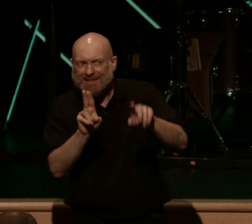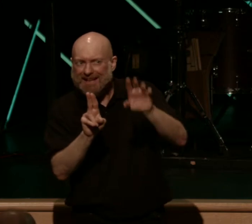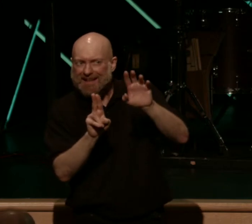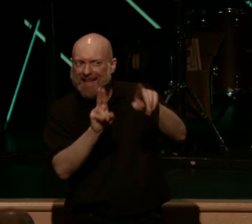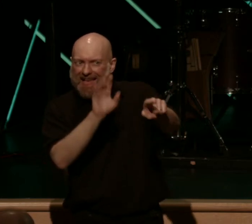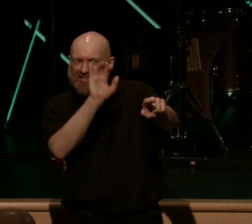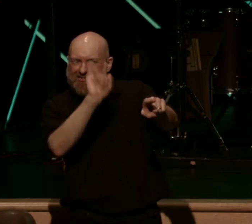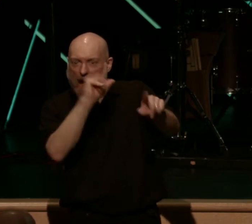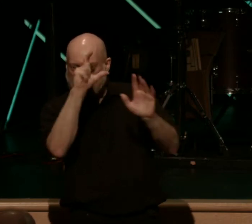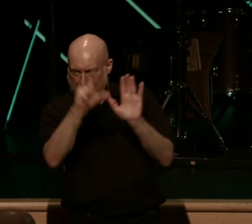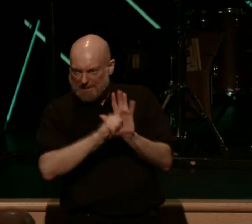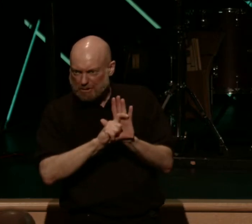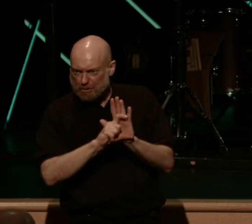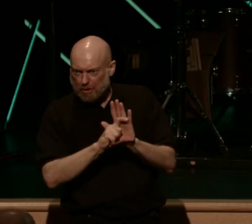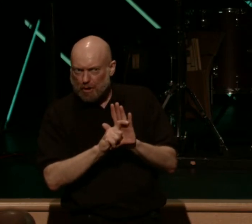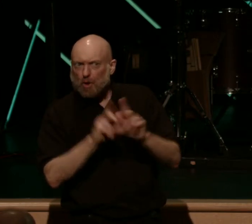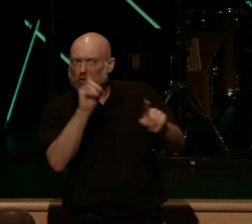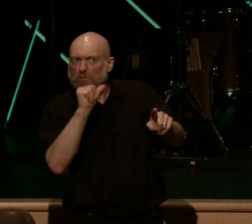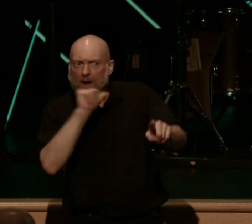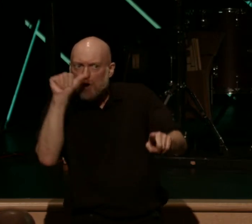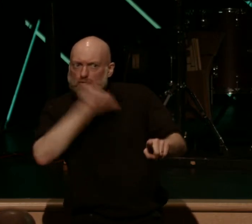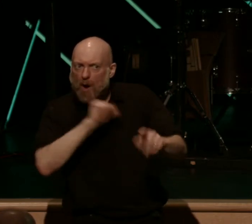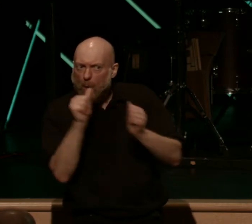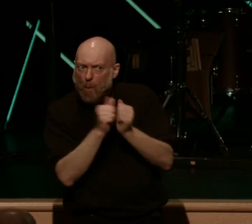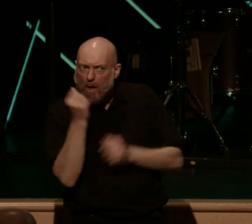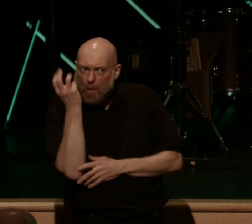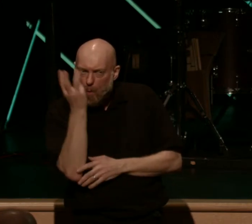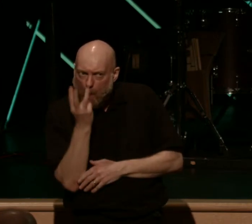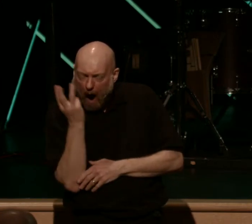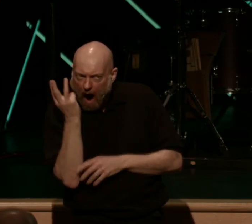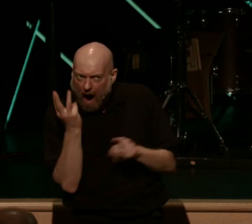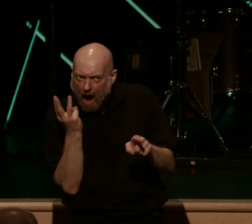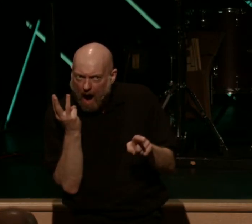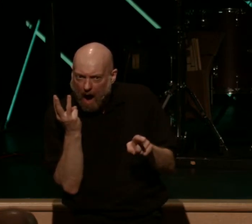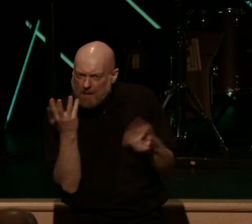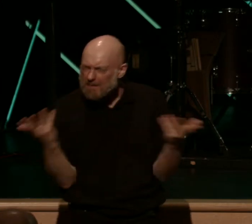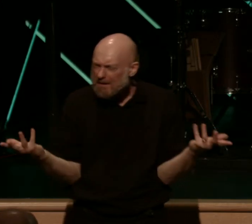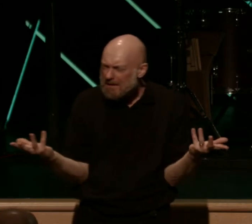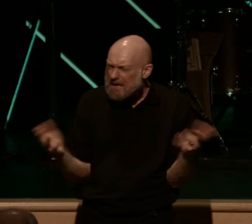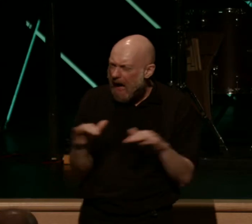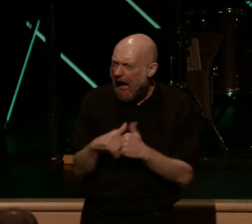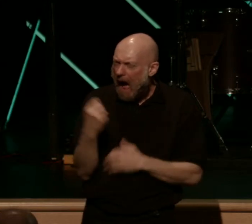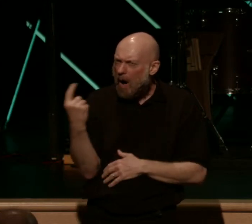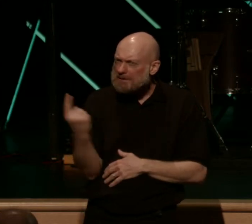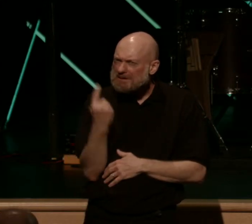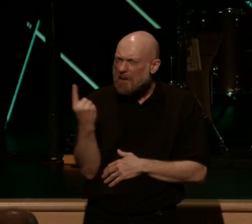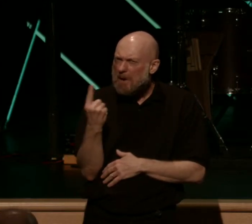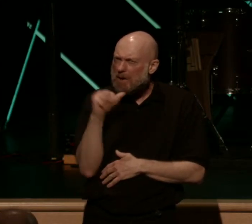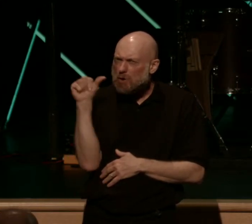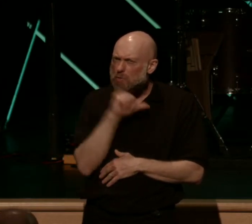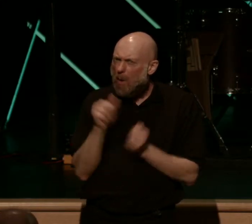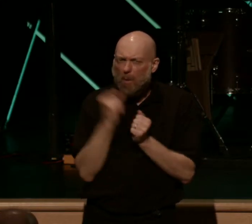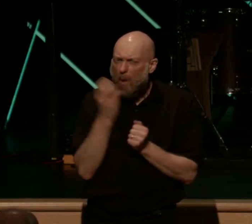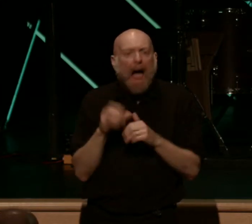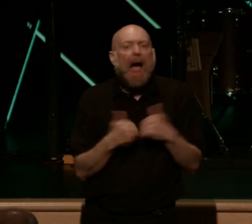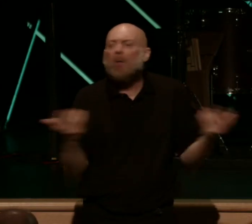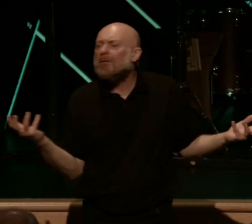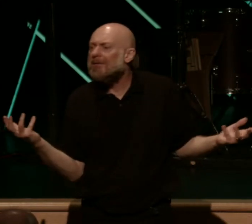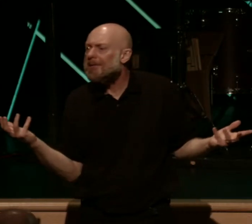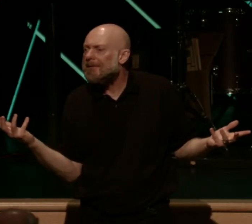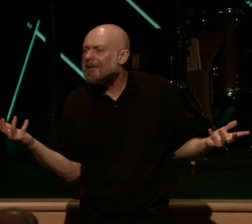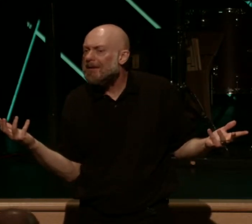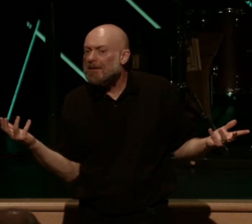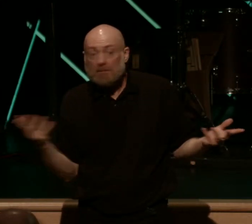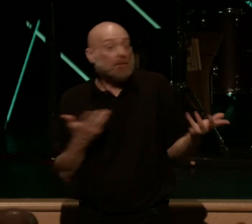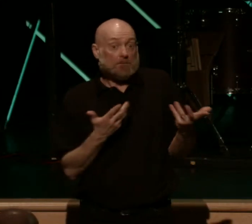intentional imagery here. Do not get drunk with wine. How would someone go about getting drunk with wine?